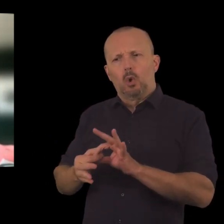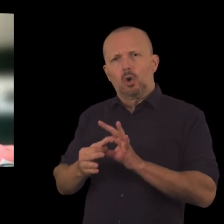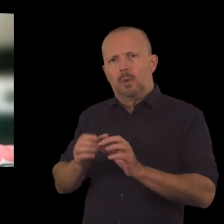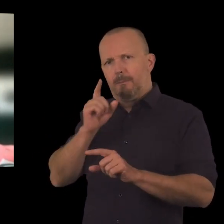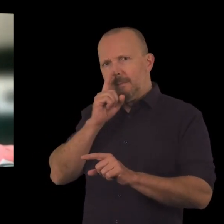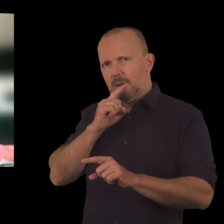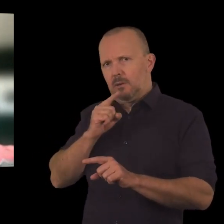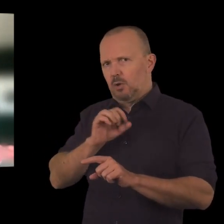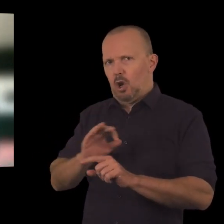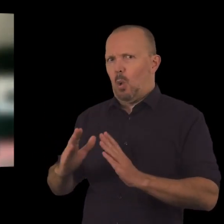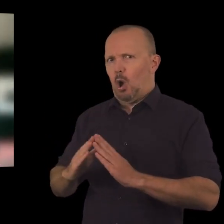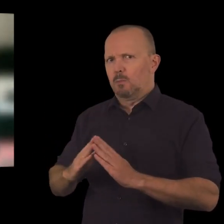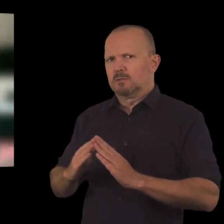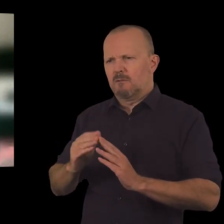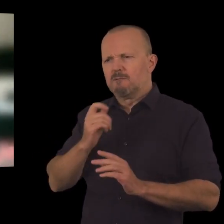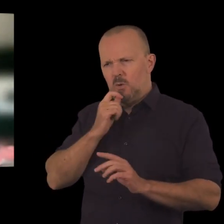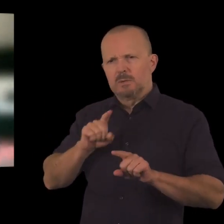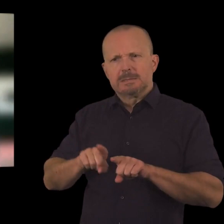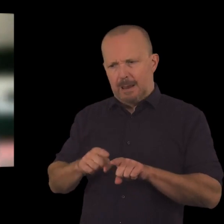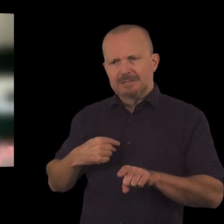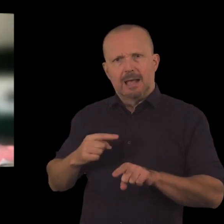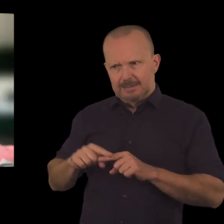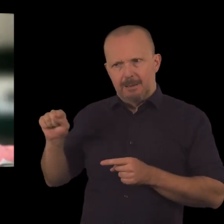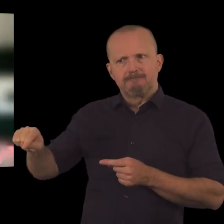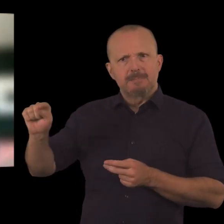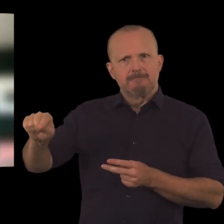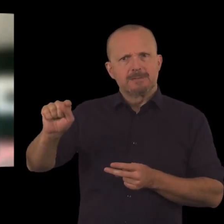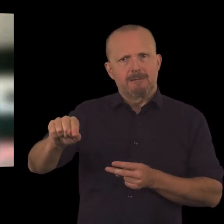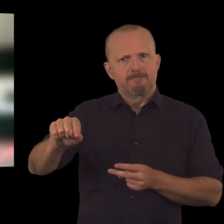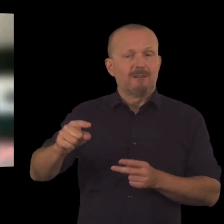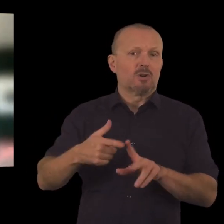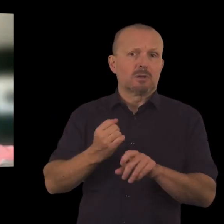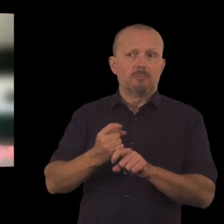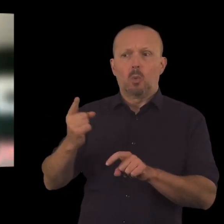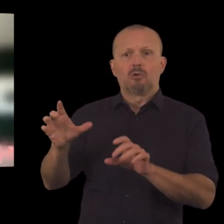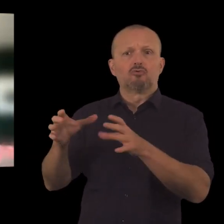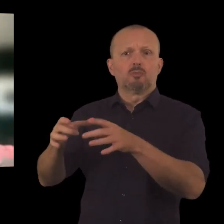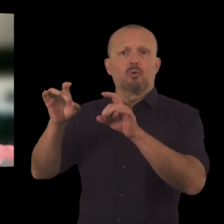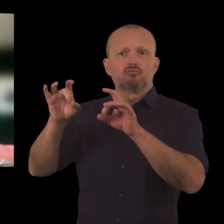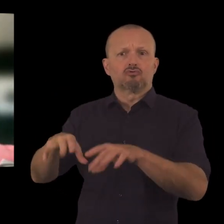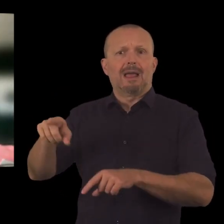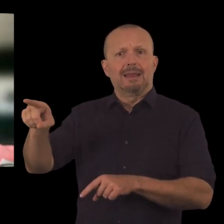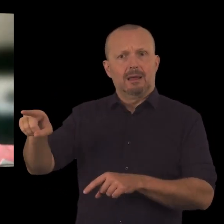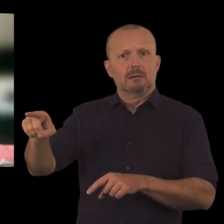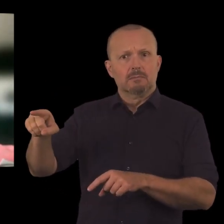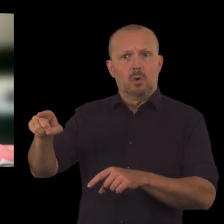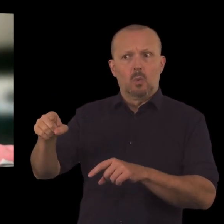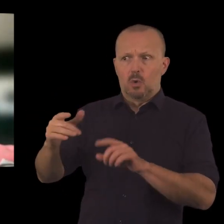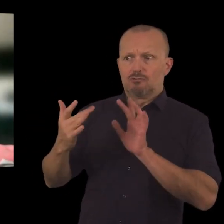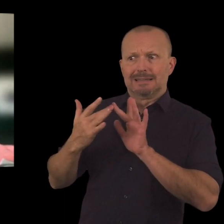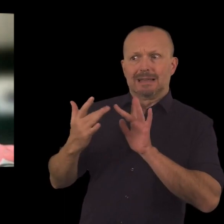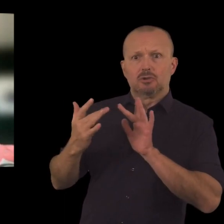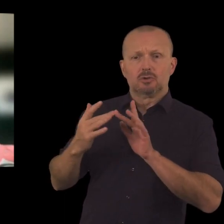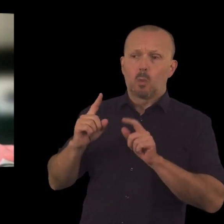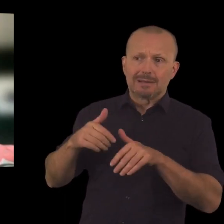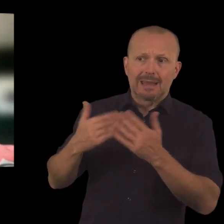There is a few other different groups around the world that create theatre with people who've experienced homelessness, and